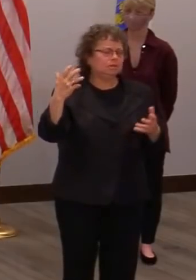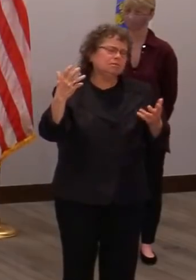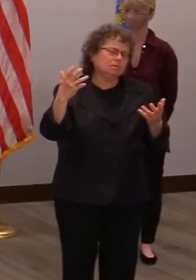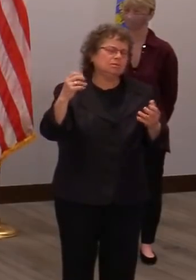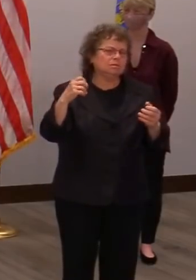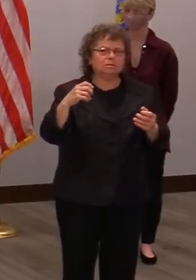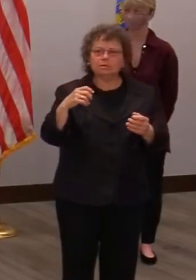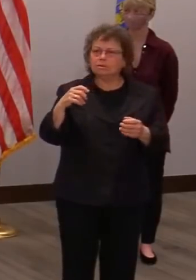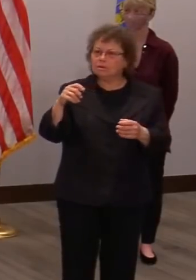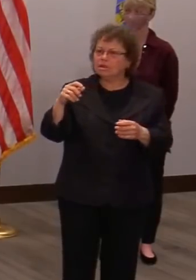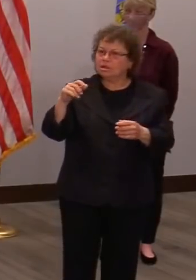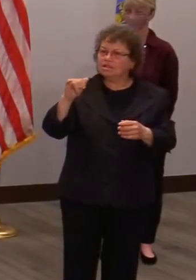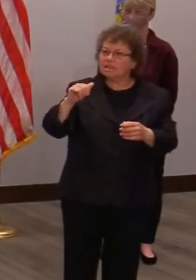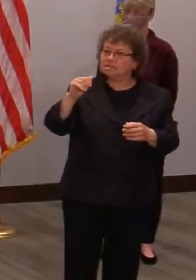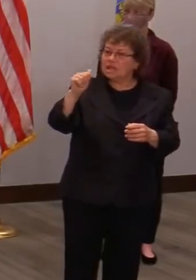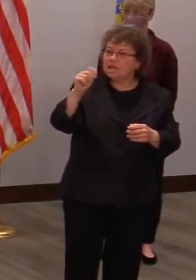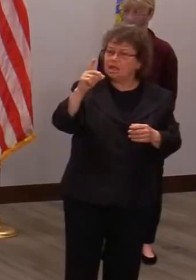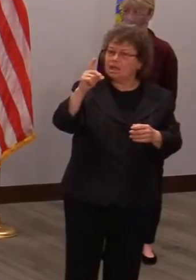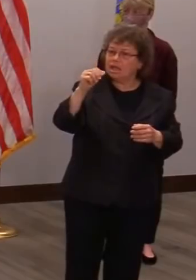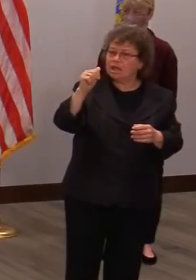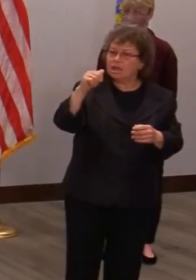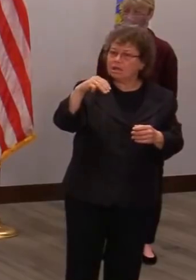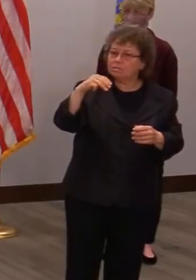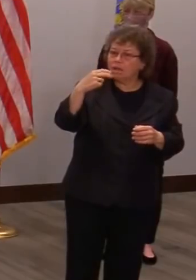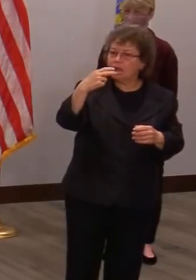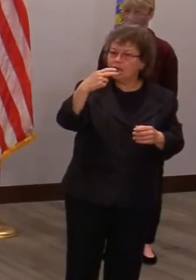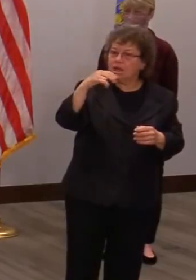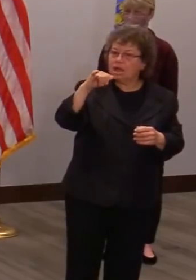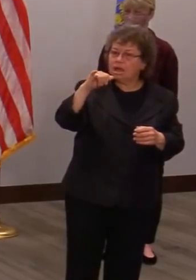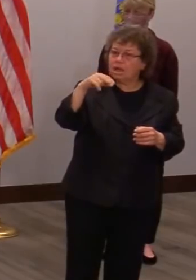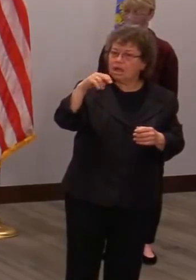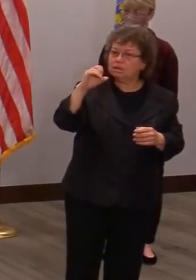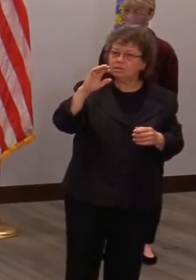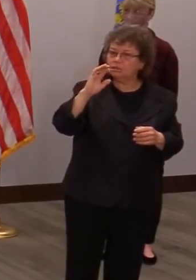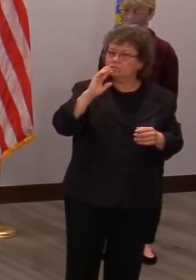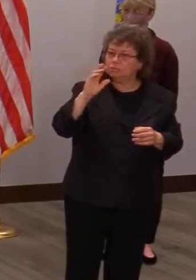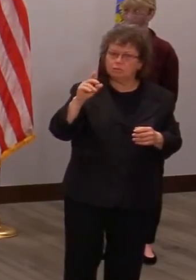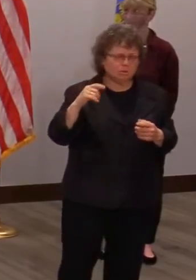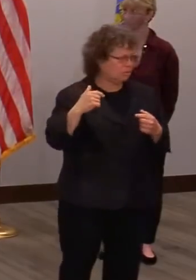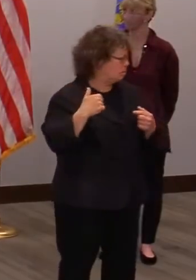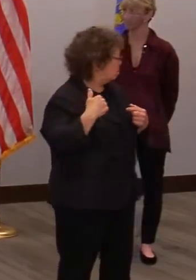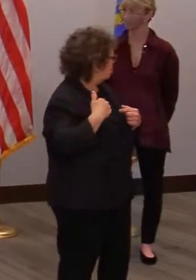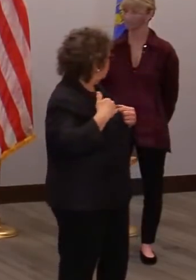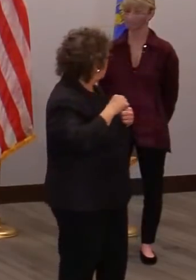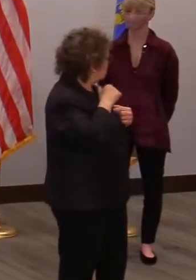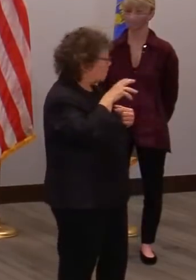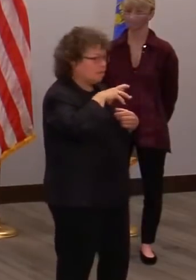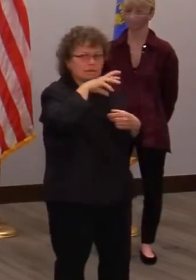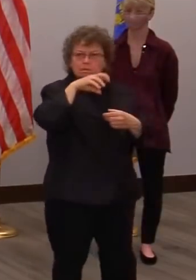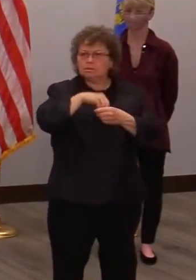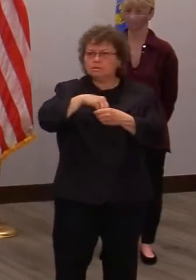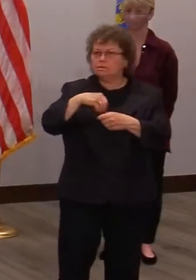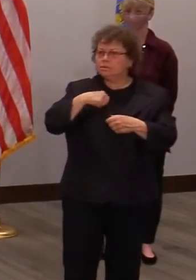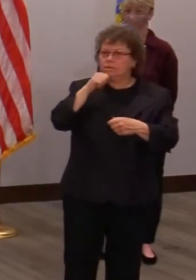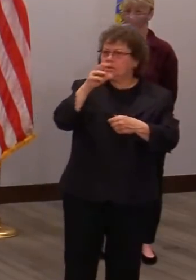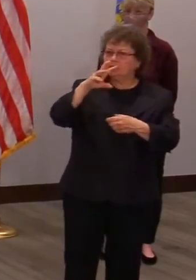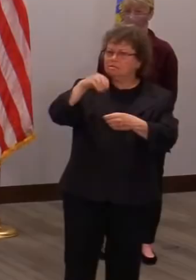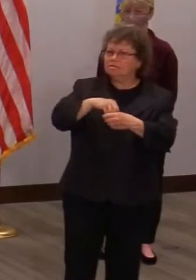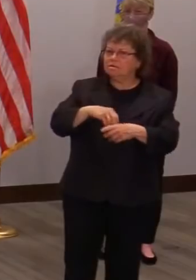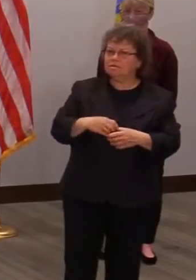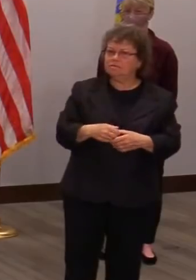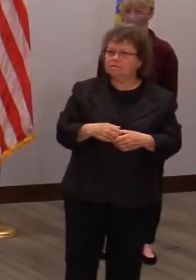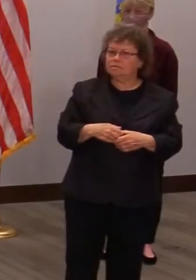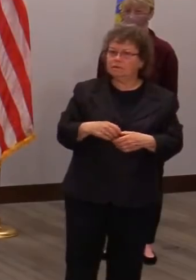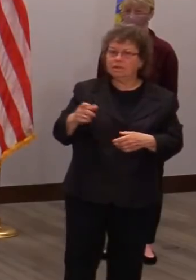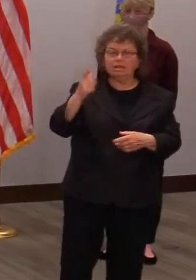think This is Adam Hynes' report. We were staff to that. I don't think we didn't share that, did we? No, we didn't share that. the head of the